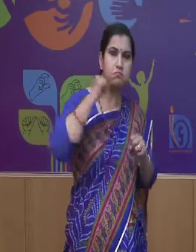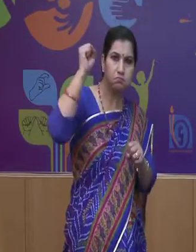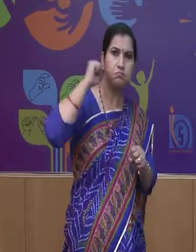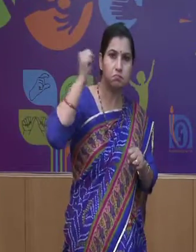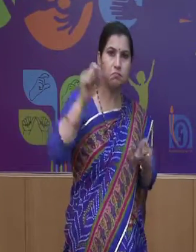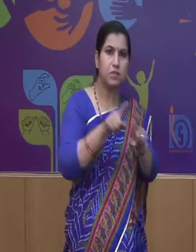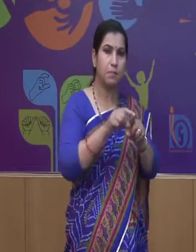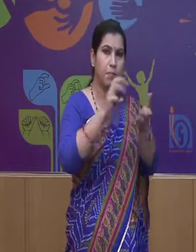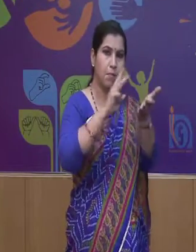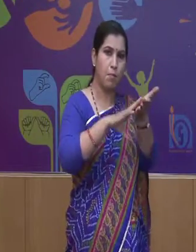like the Moplah,